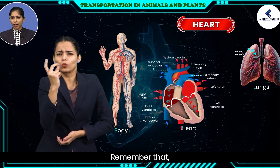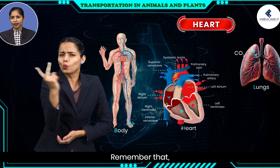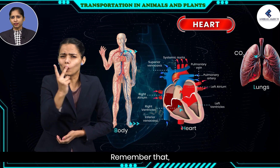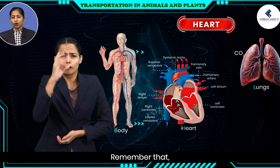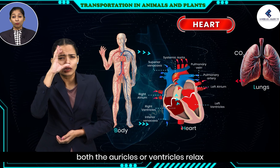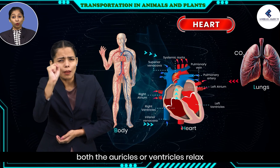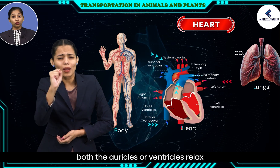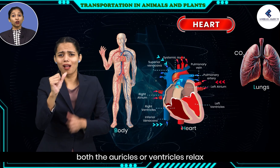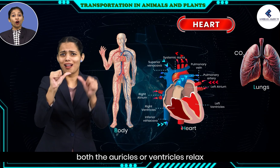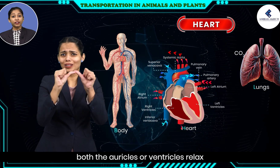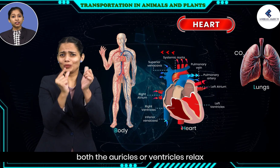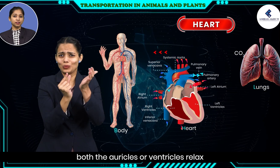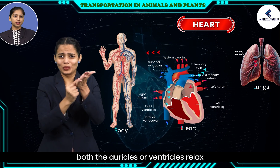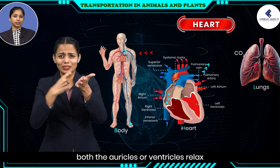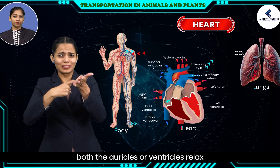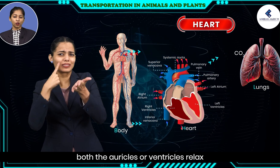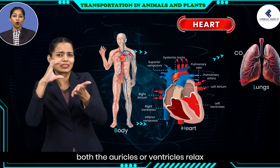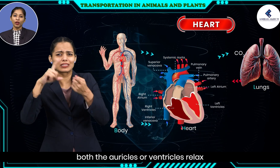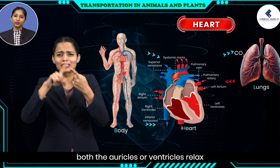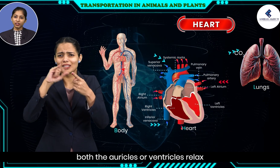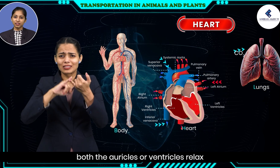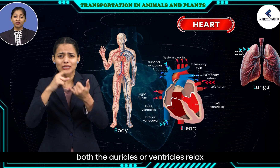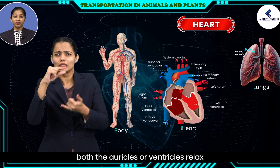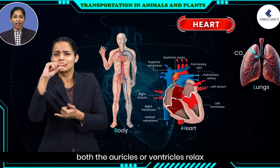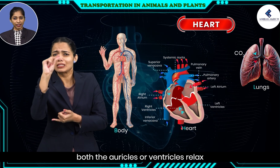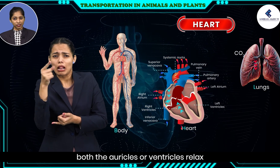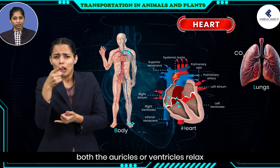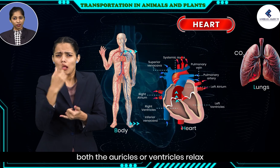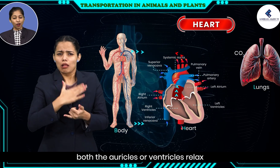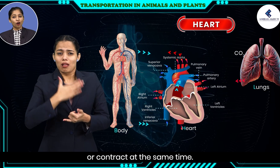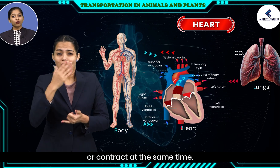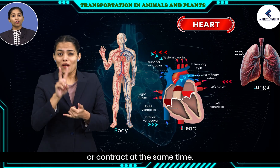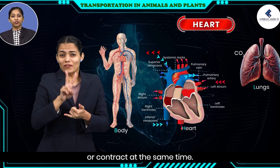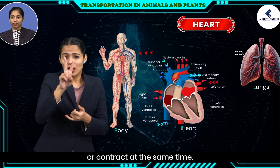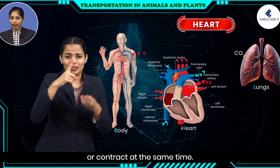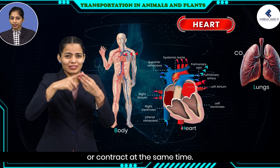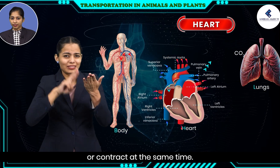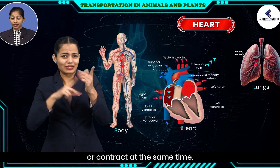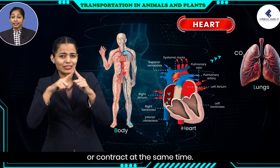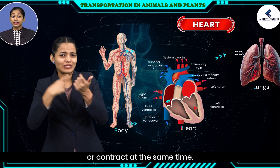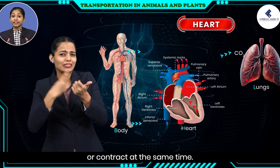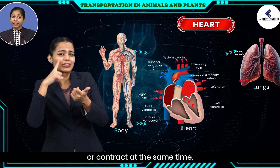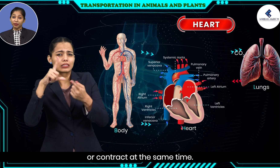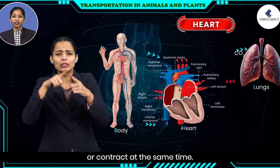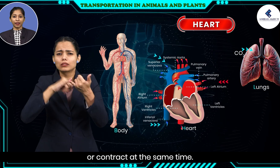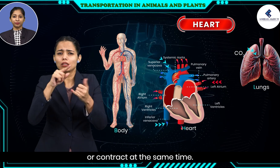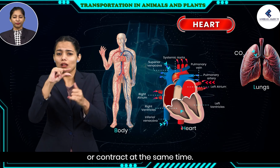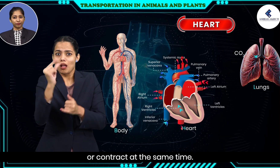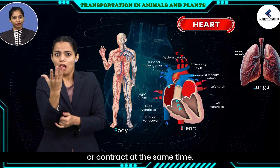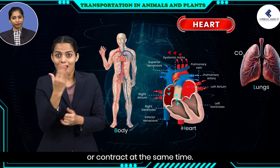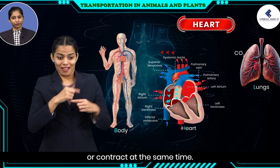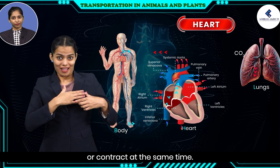Remember that both the auricles or ventricles relax or contract at the same